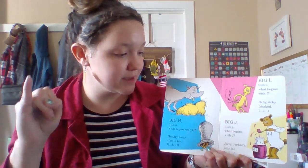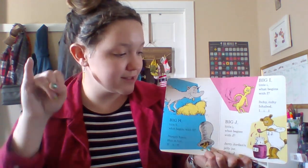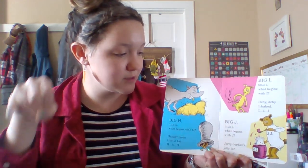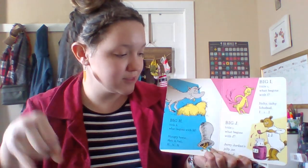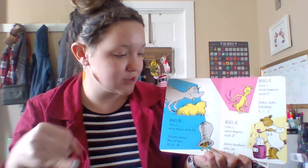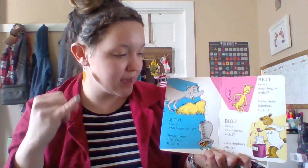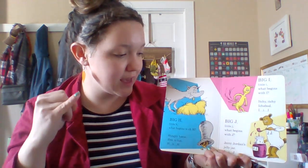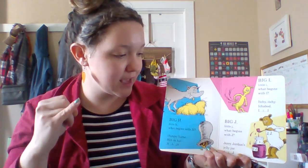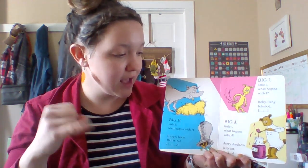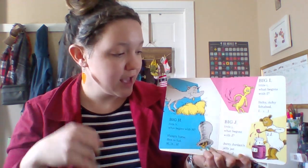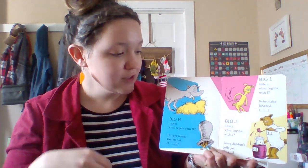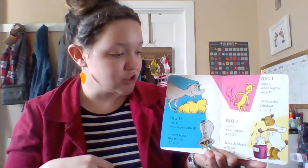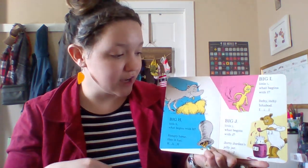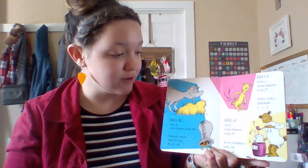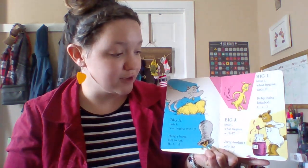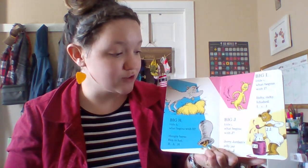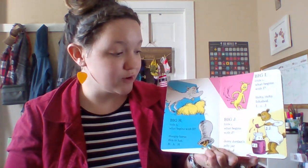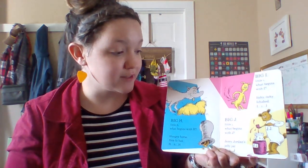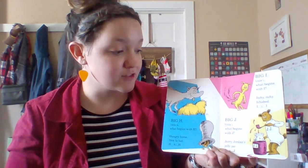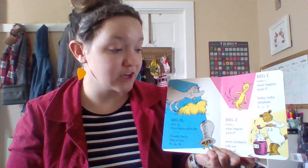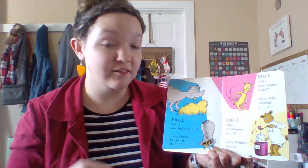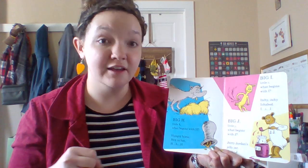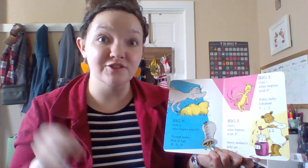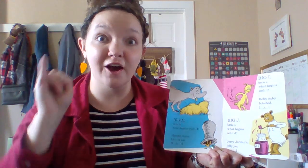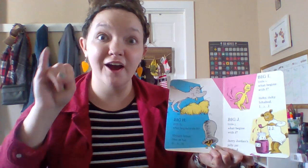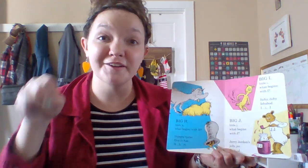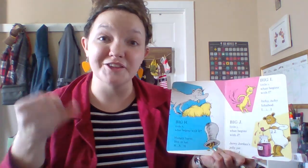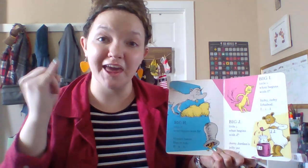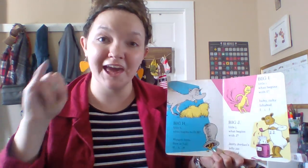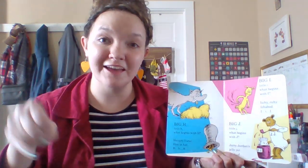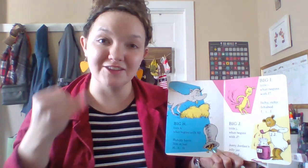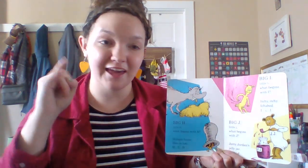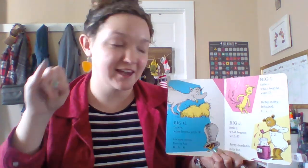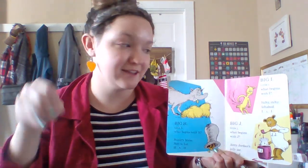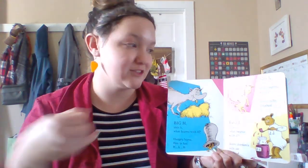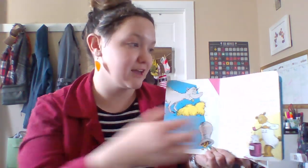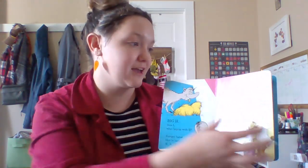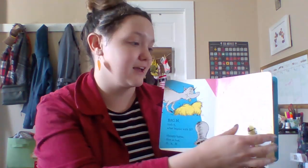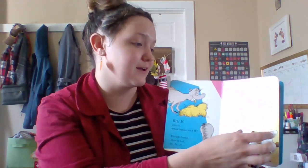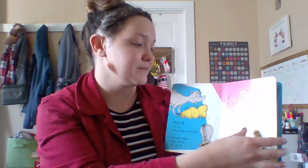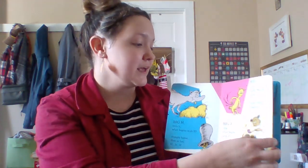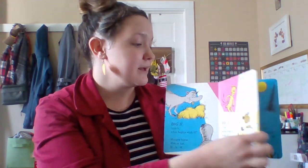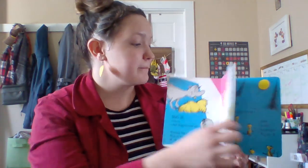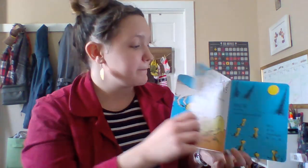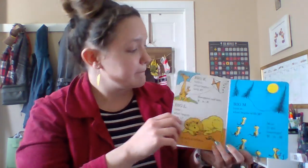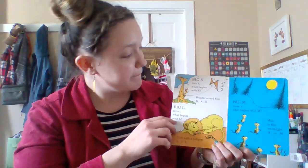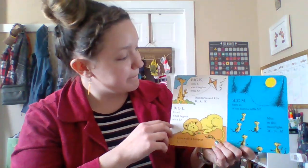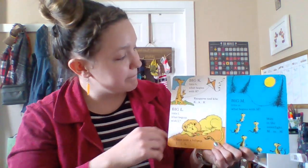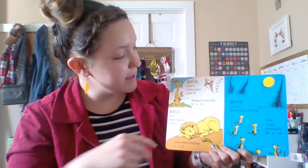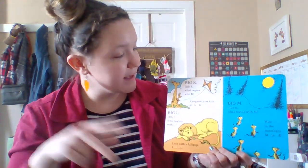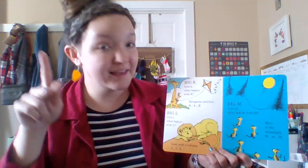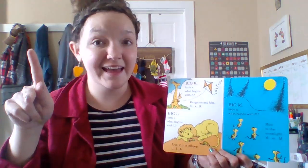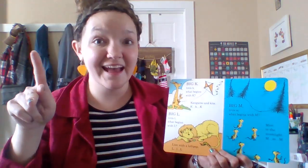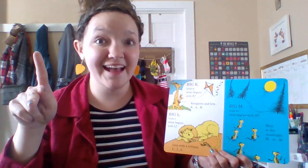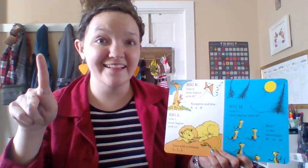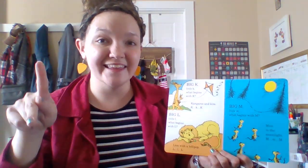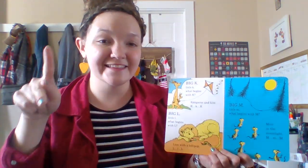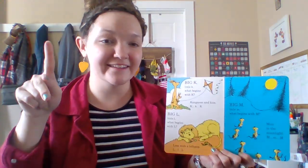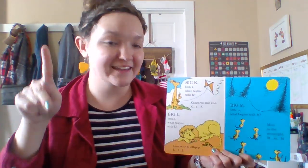begins with J? Jerry Jordan's jelly jar, J, J, J. Big K, little